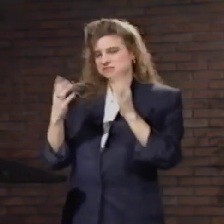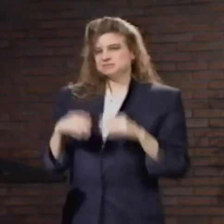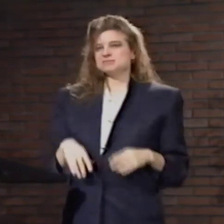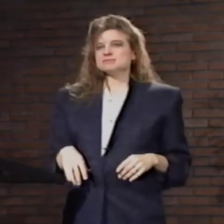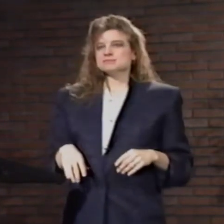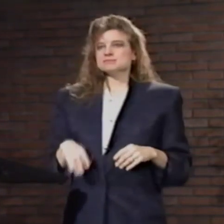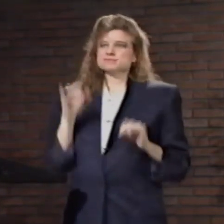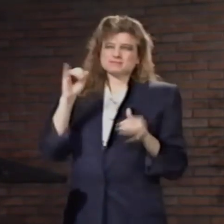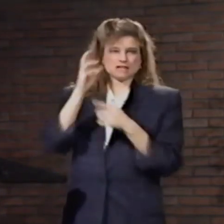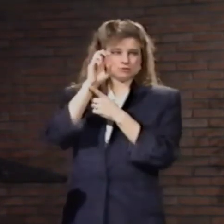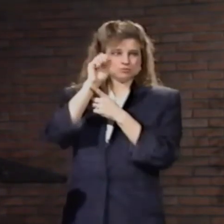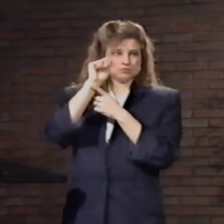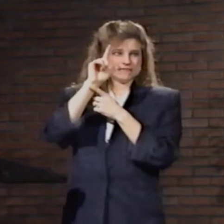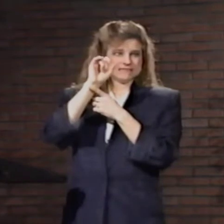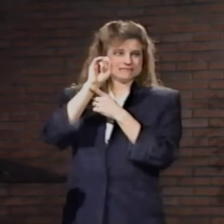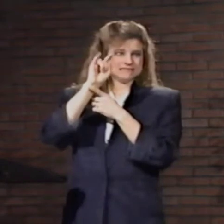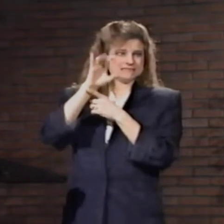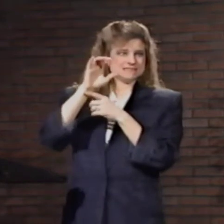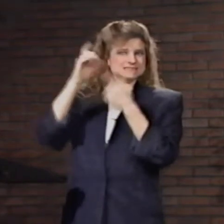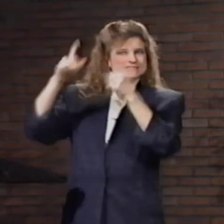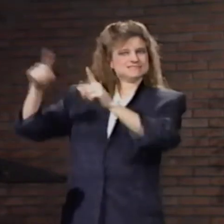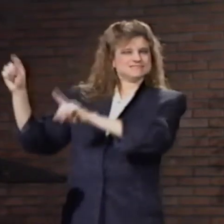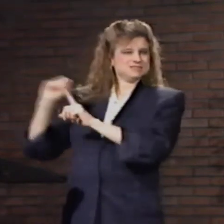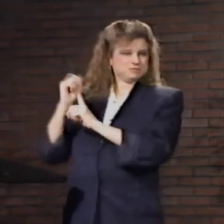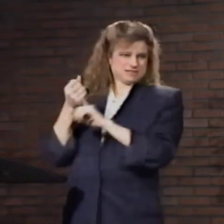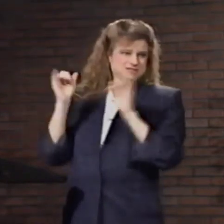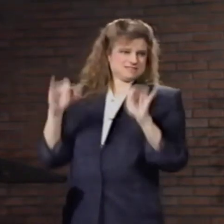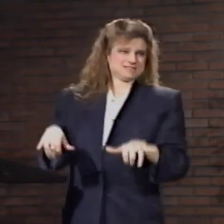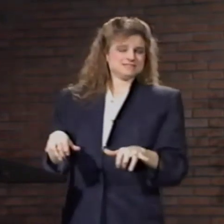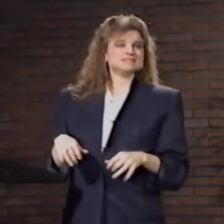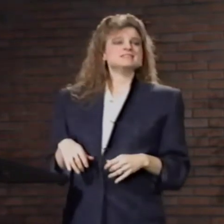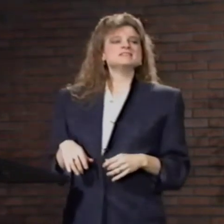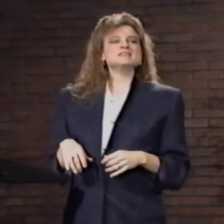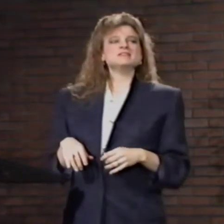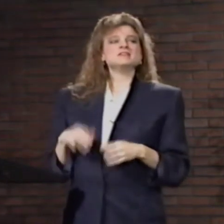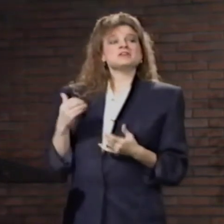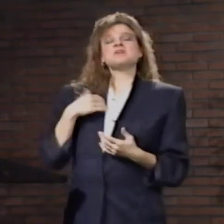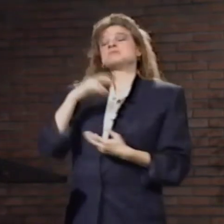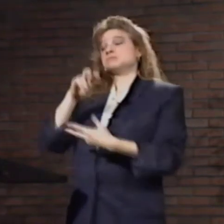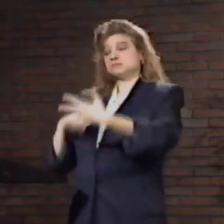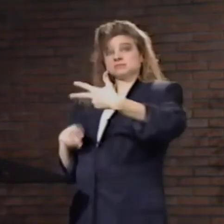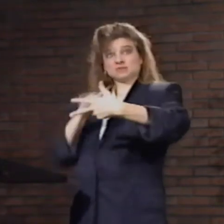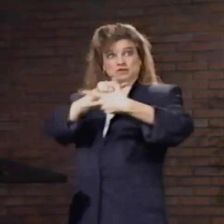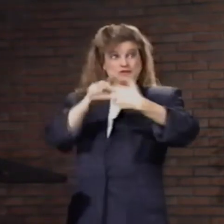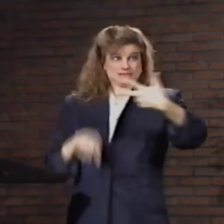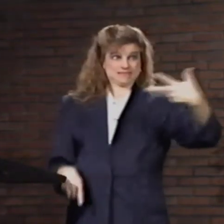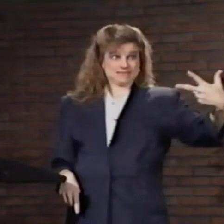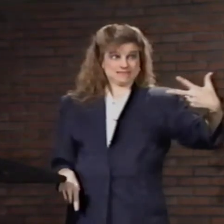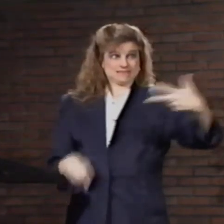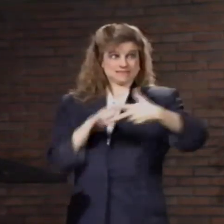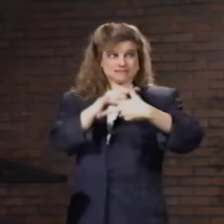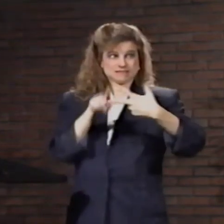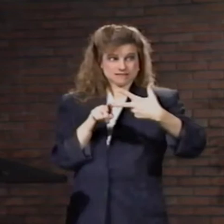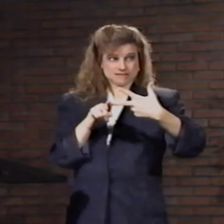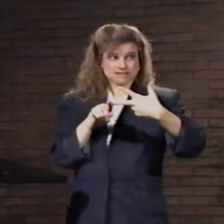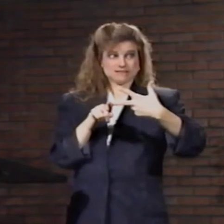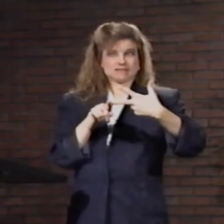match my signing style very well. So yeah, that situation happens